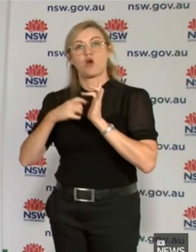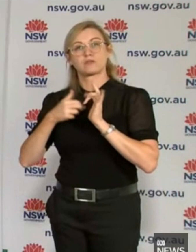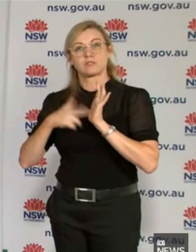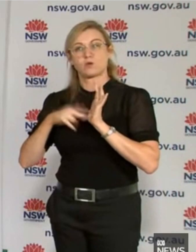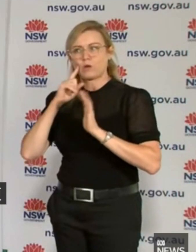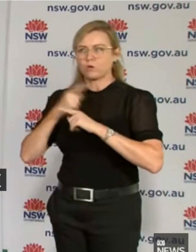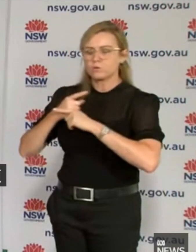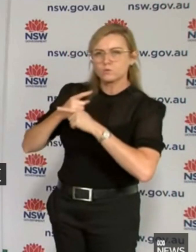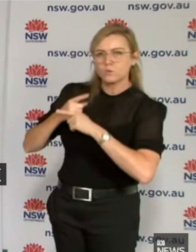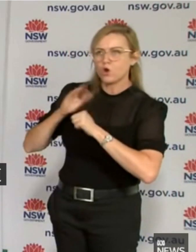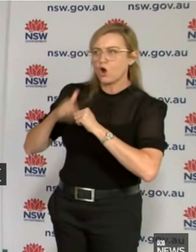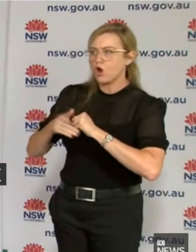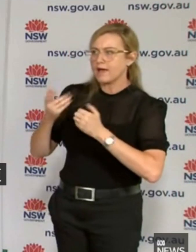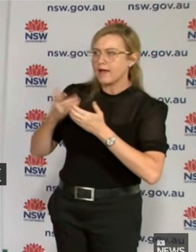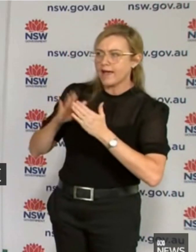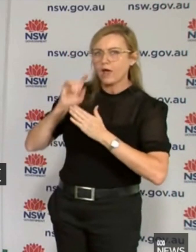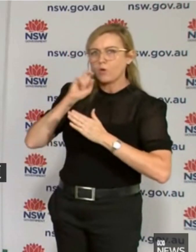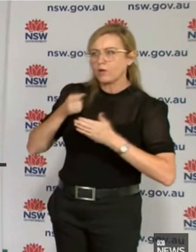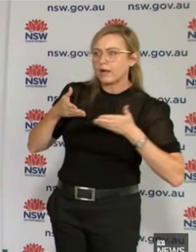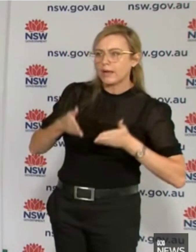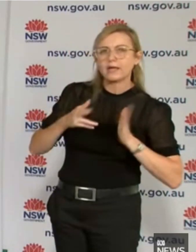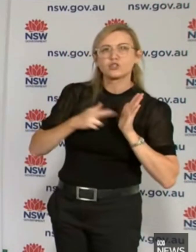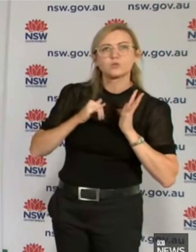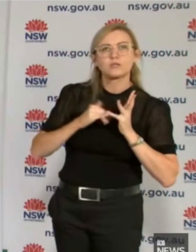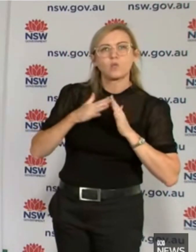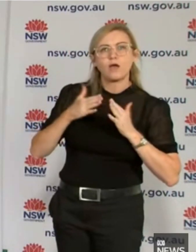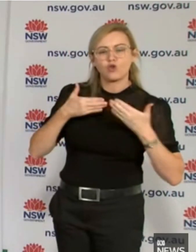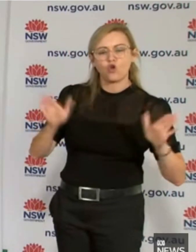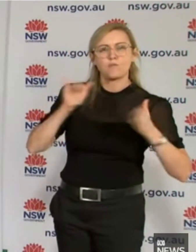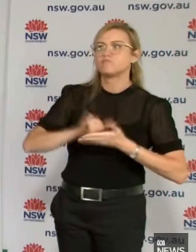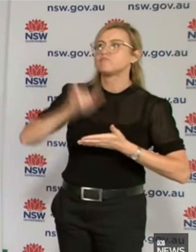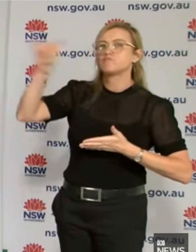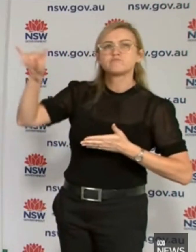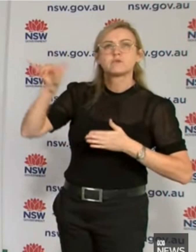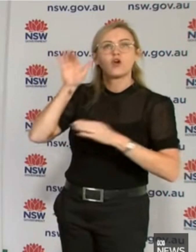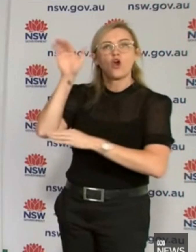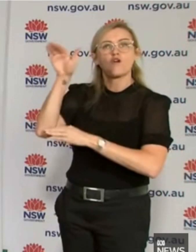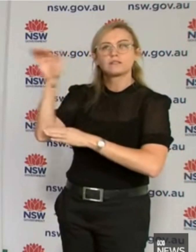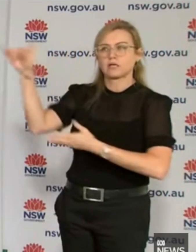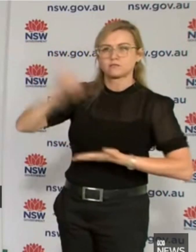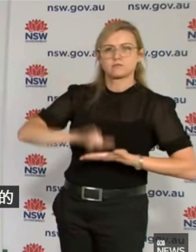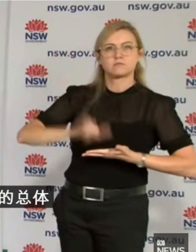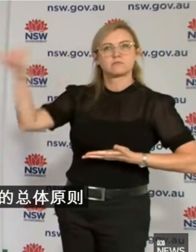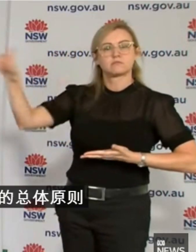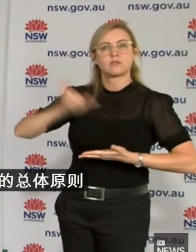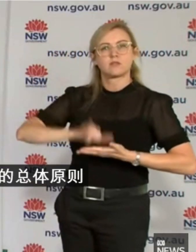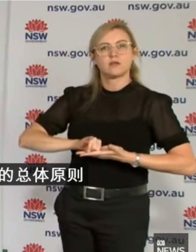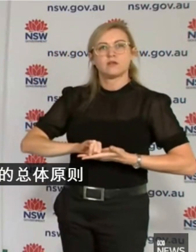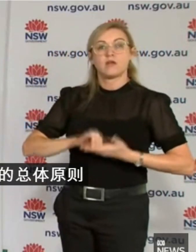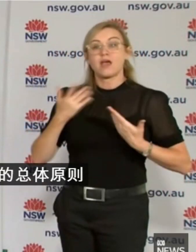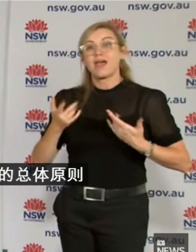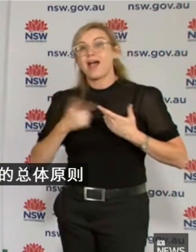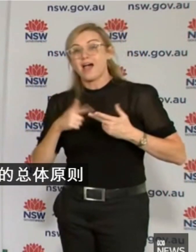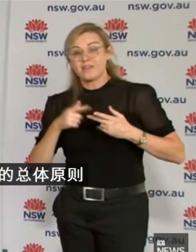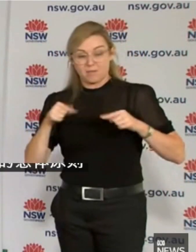haven't been privy to, but the overall principle of getting New South Wales borders, international borders to match our state borders, and that is